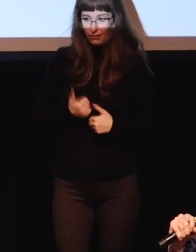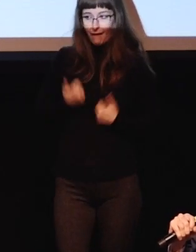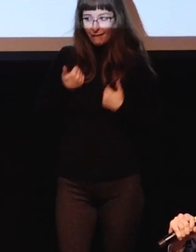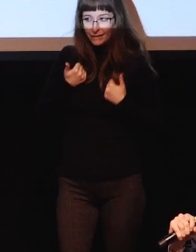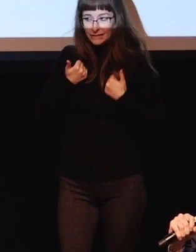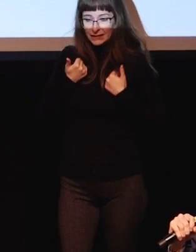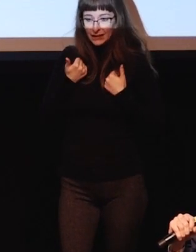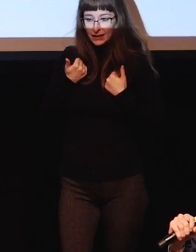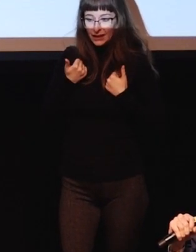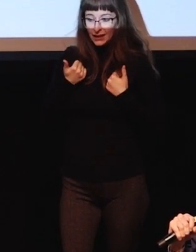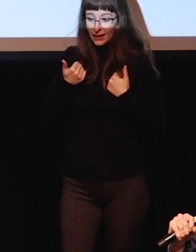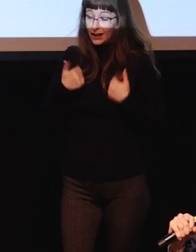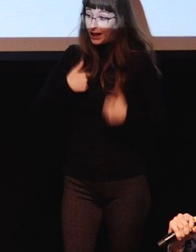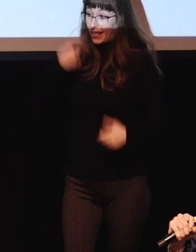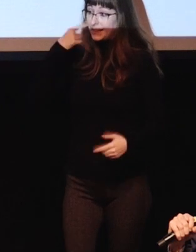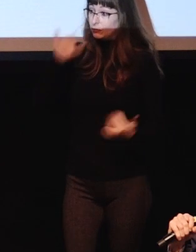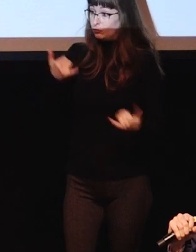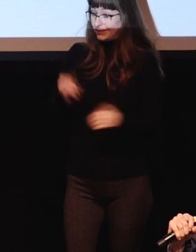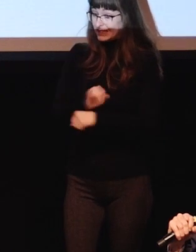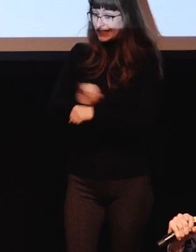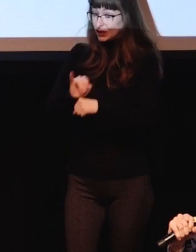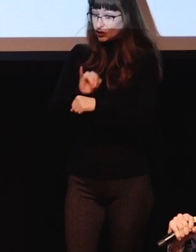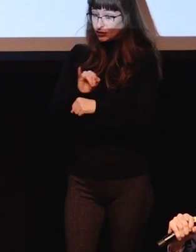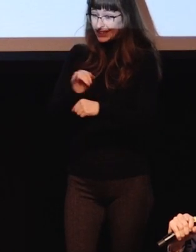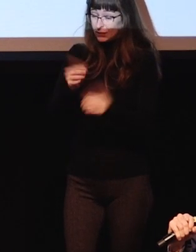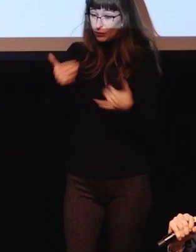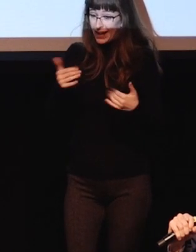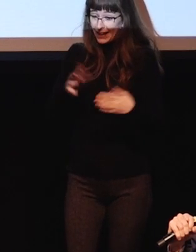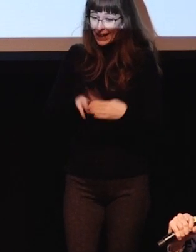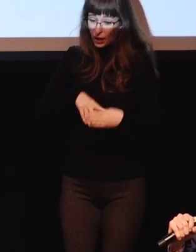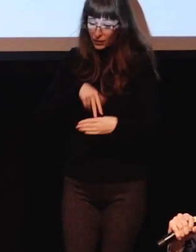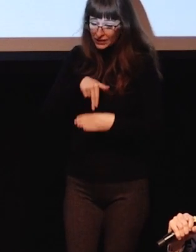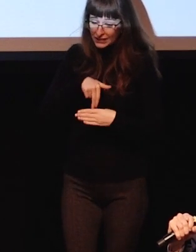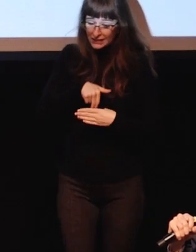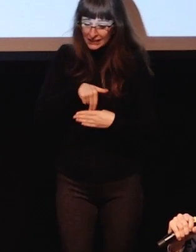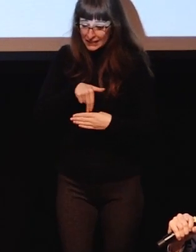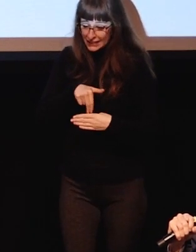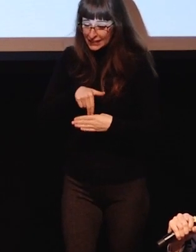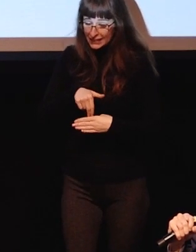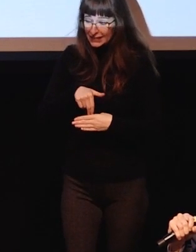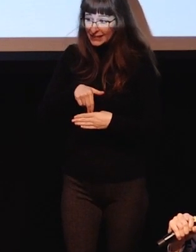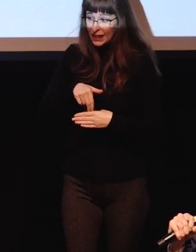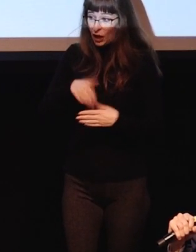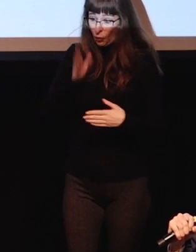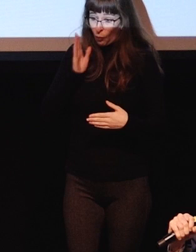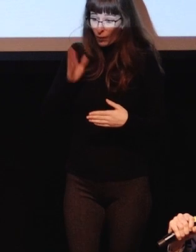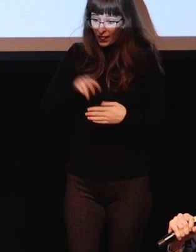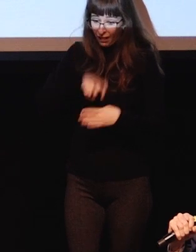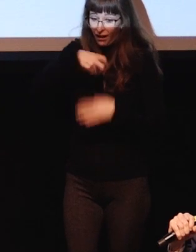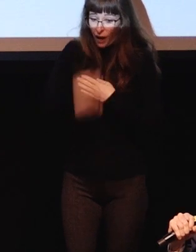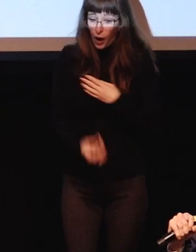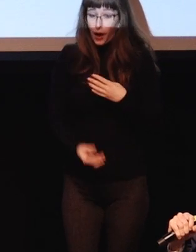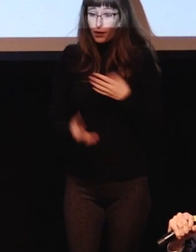think the industry is on the precipice in the past few years of bringing to life